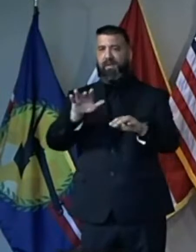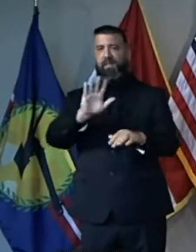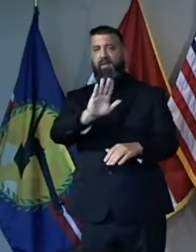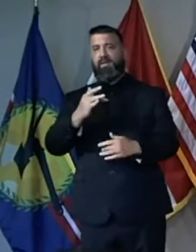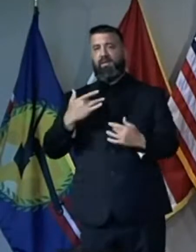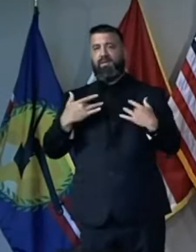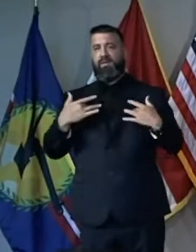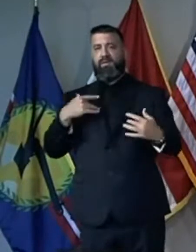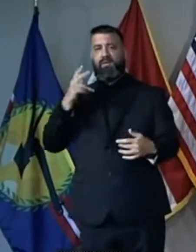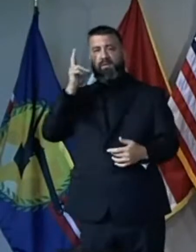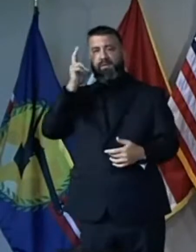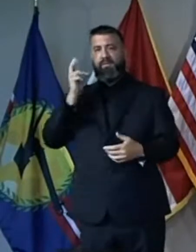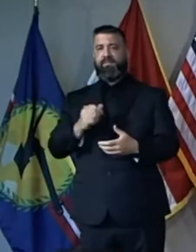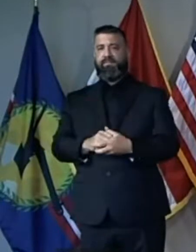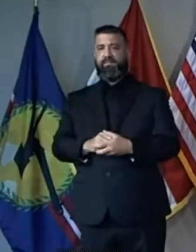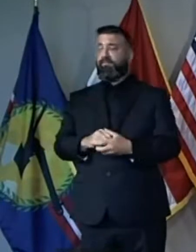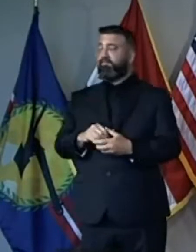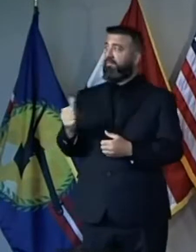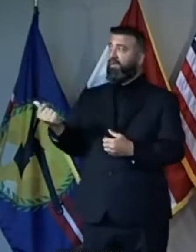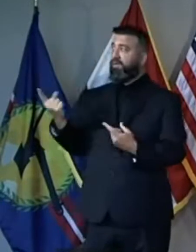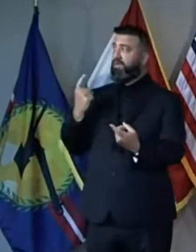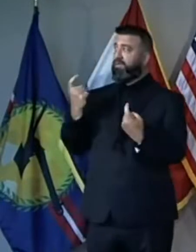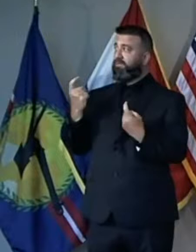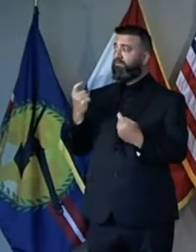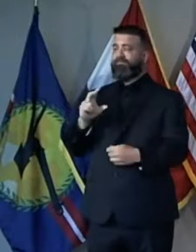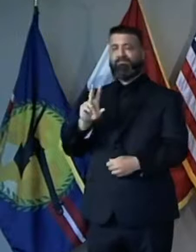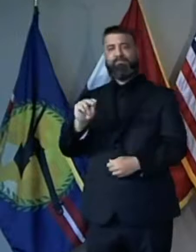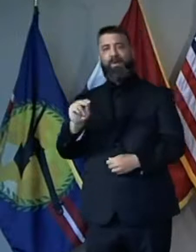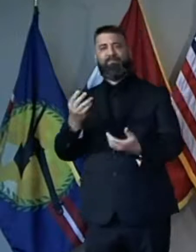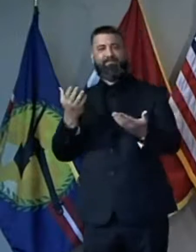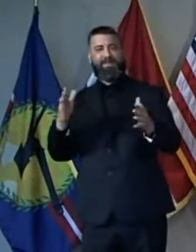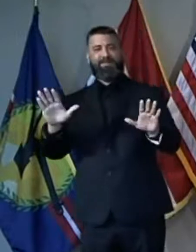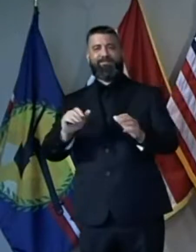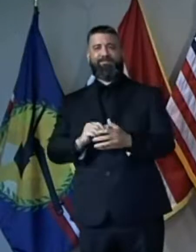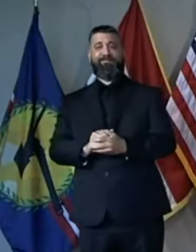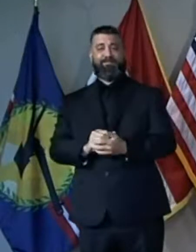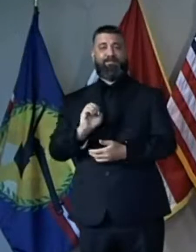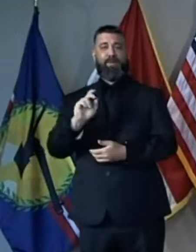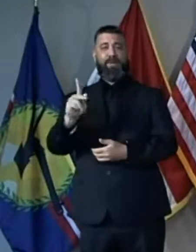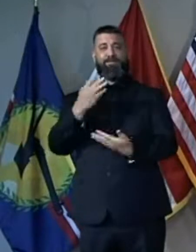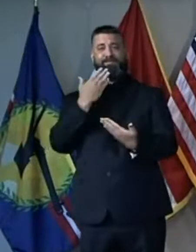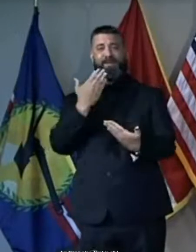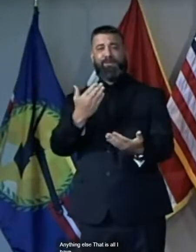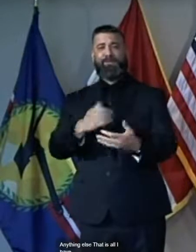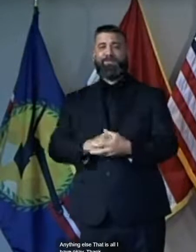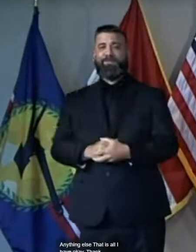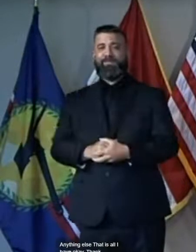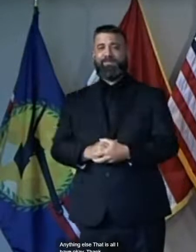Anything else, Doug? That is all I have. Okay, thank you.